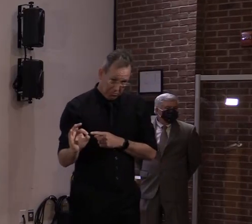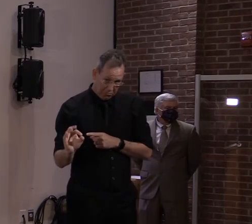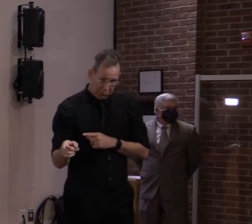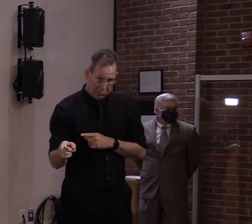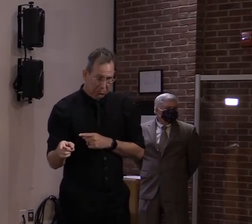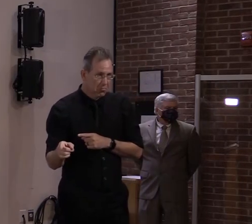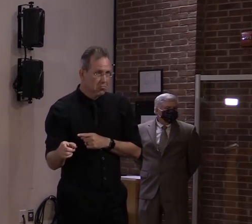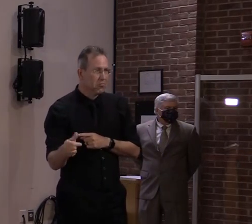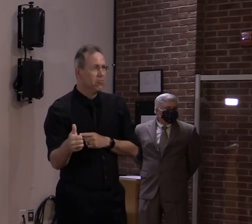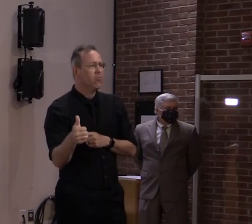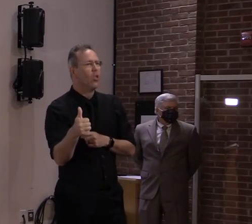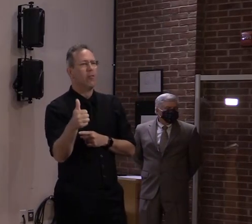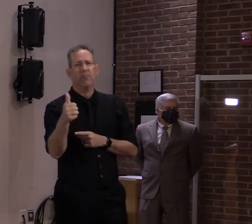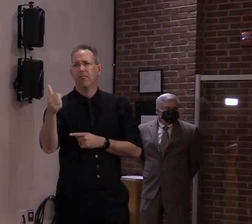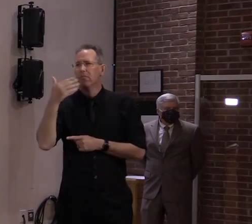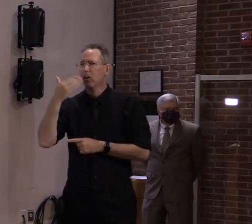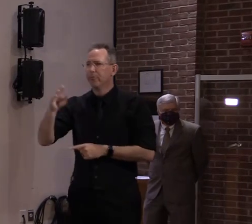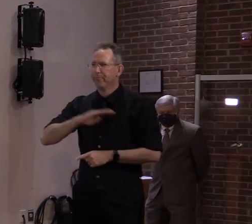Yep, sounds good. Thank you.